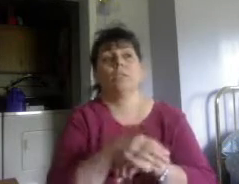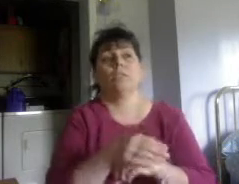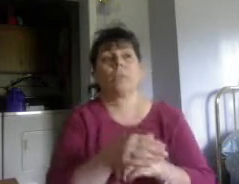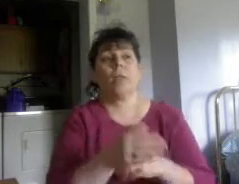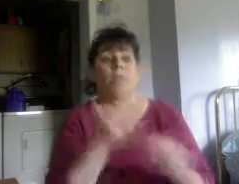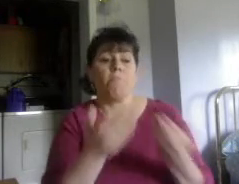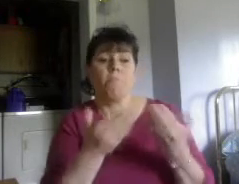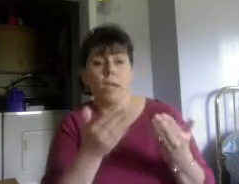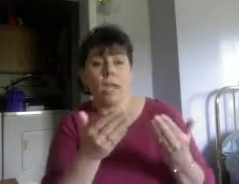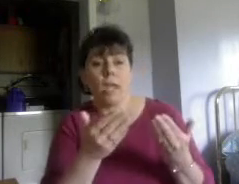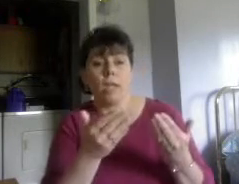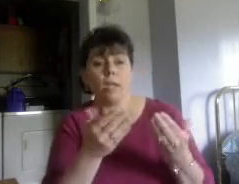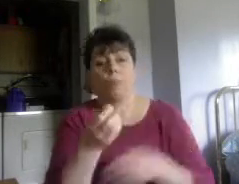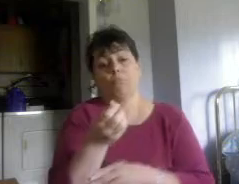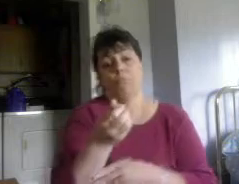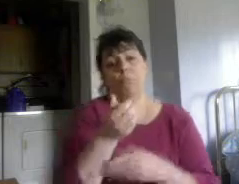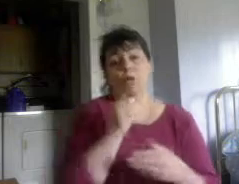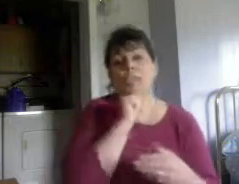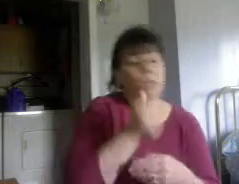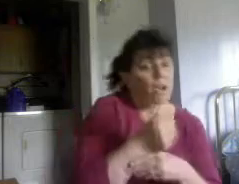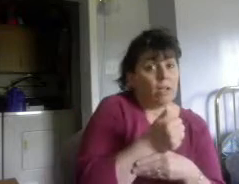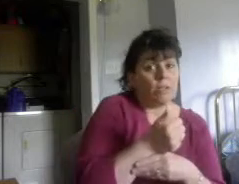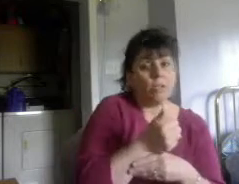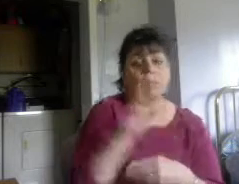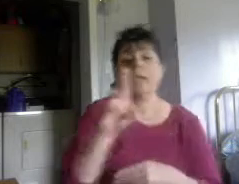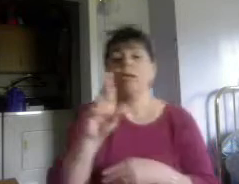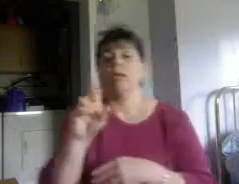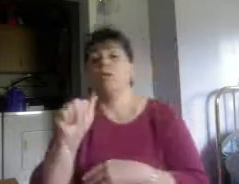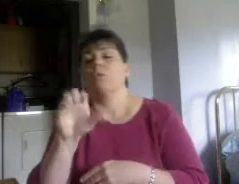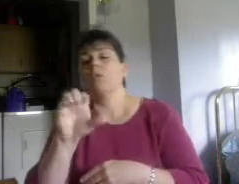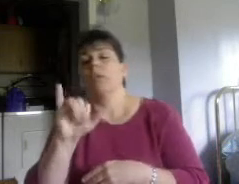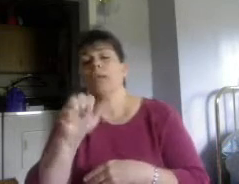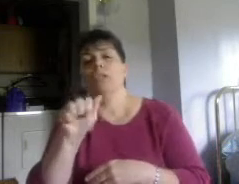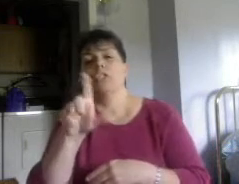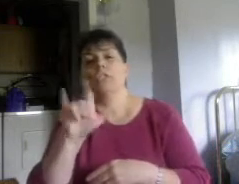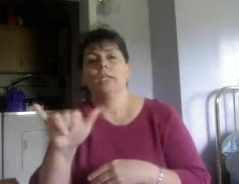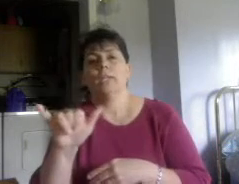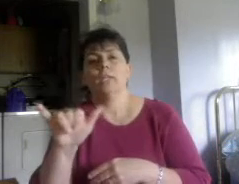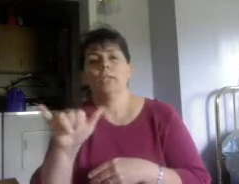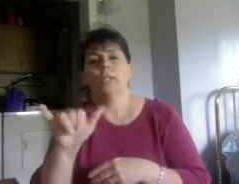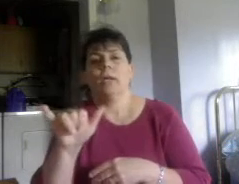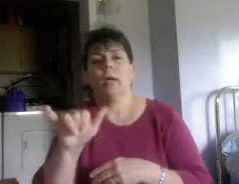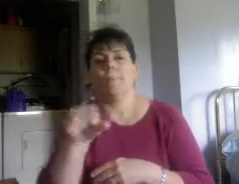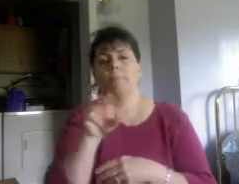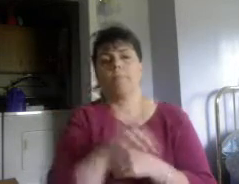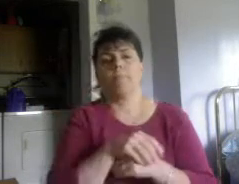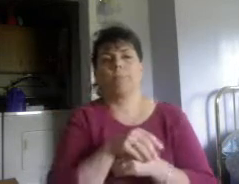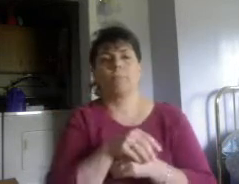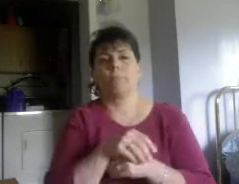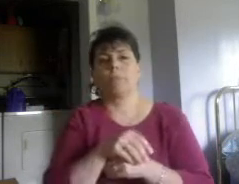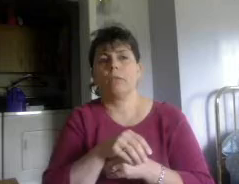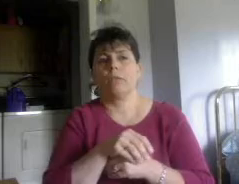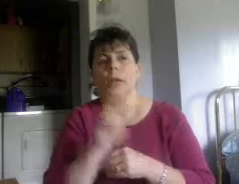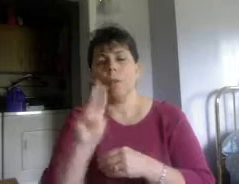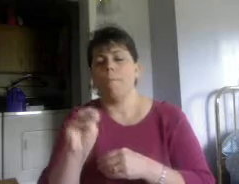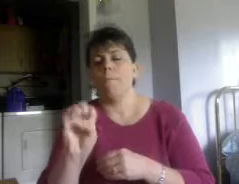motivated. Okay, it's important to get into boundaries soon into the program. Here's an exercise you can do to help explain the concept